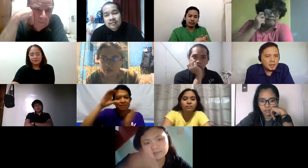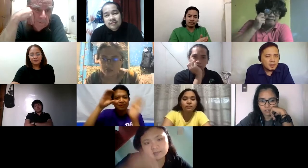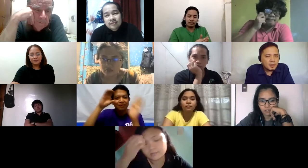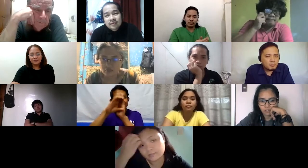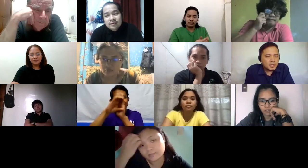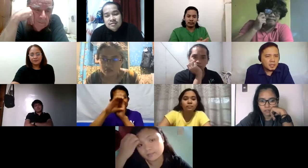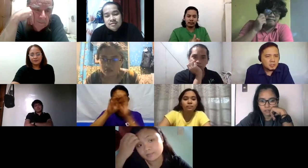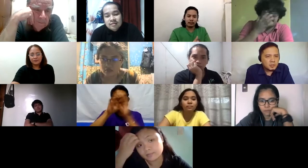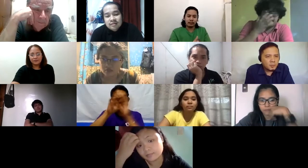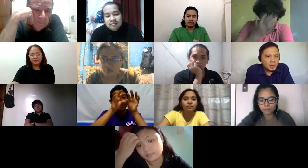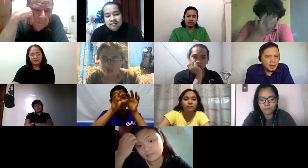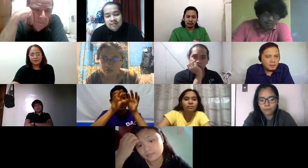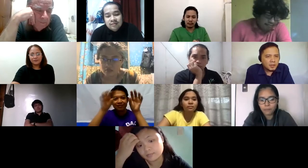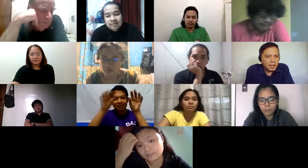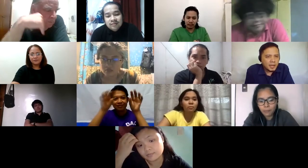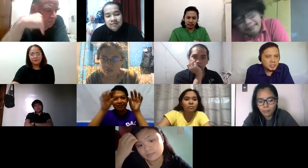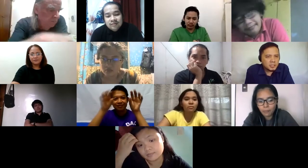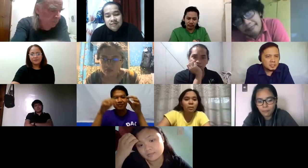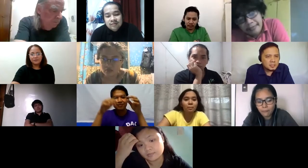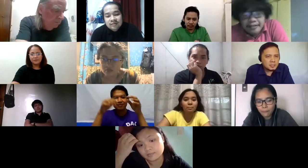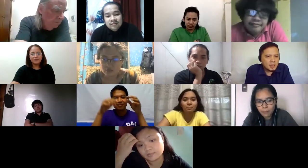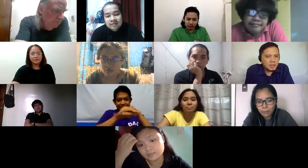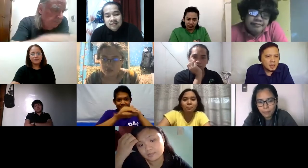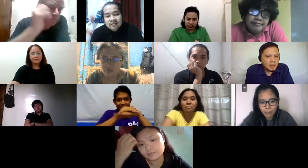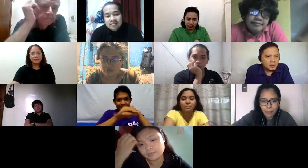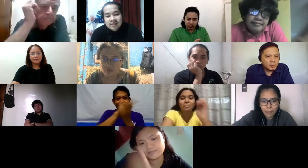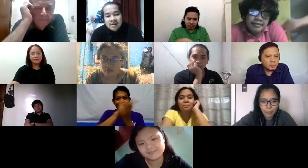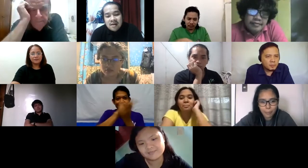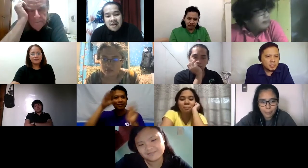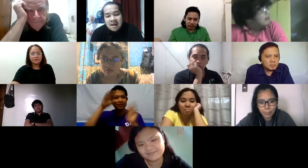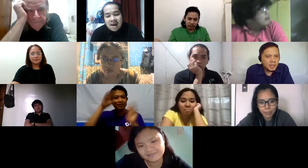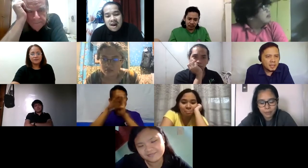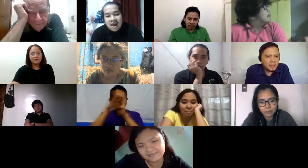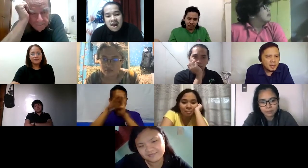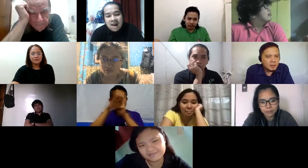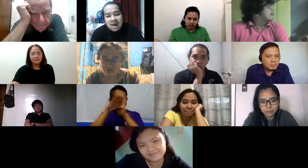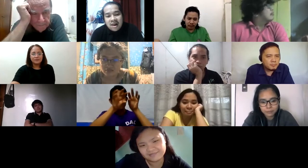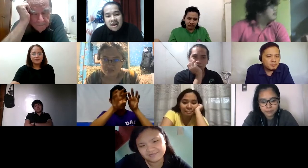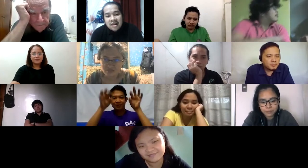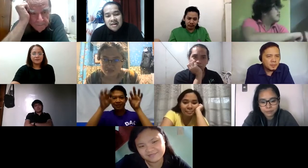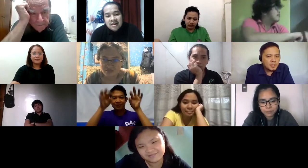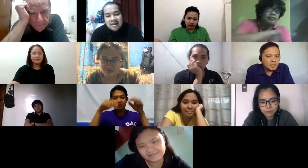Making sure that we have connections when we explain them,